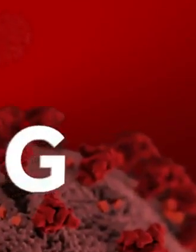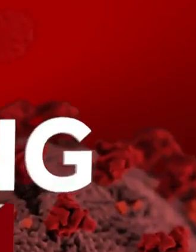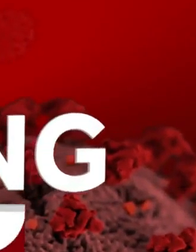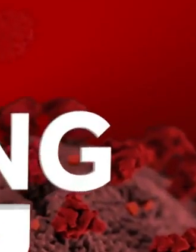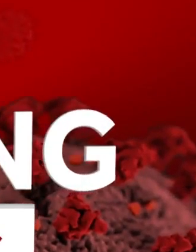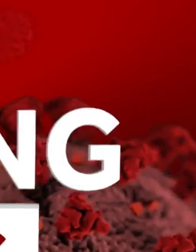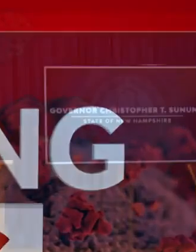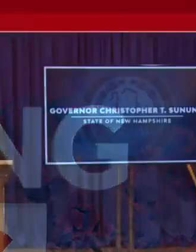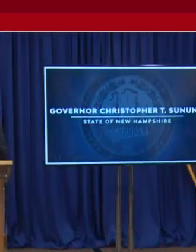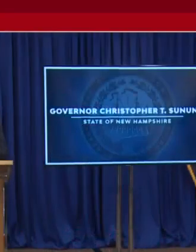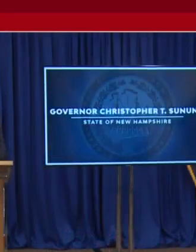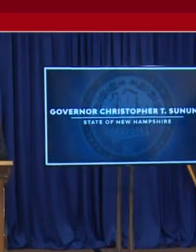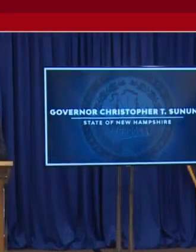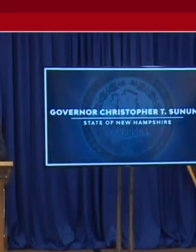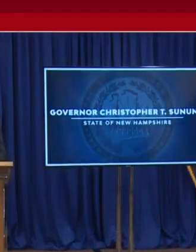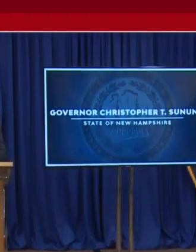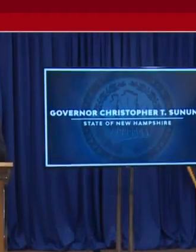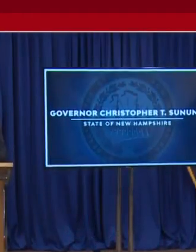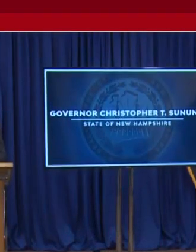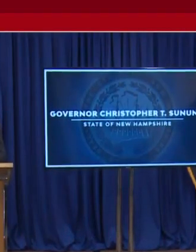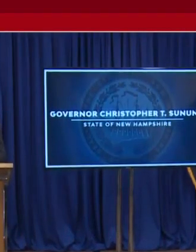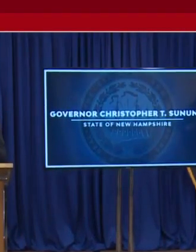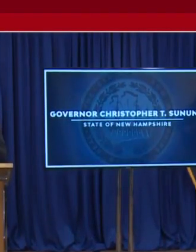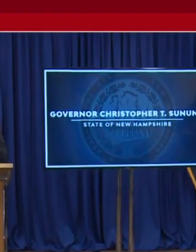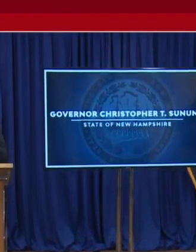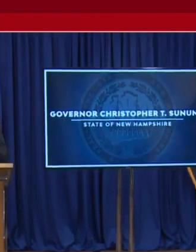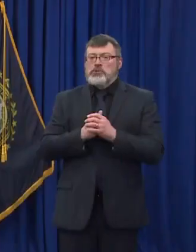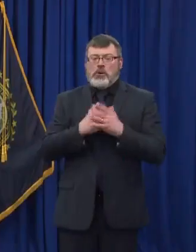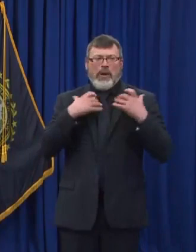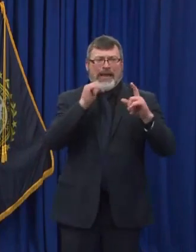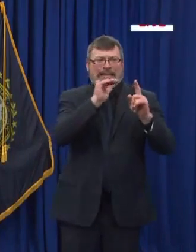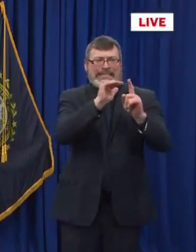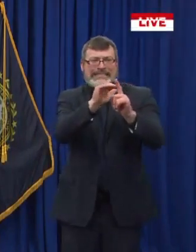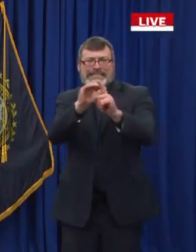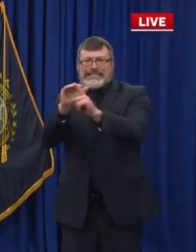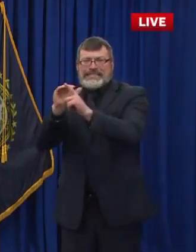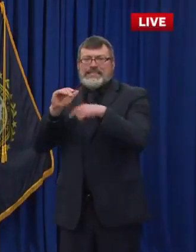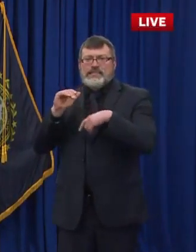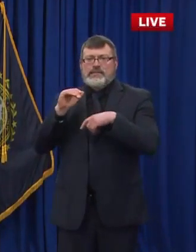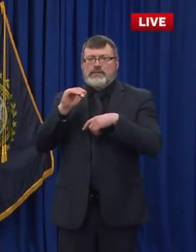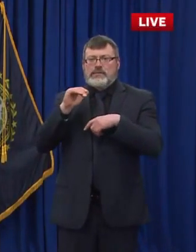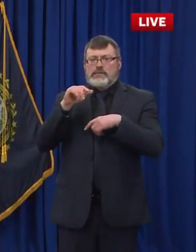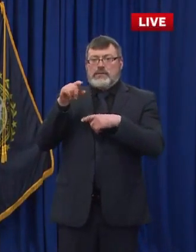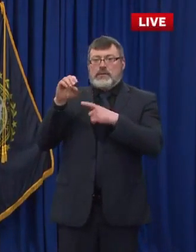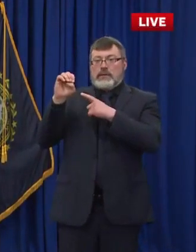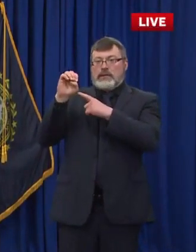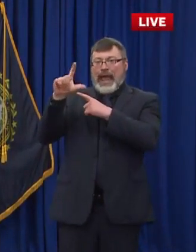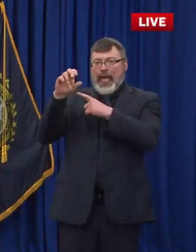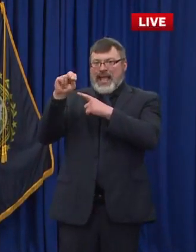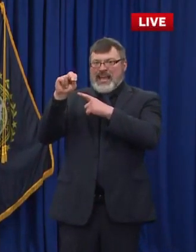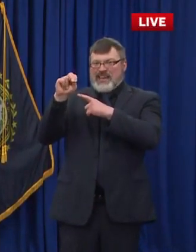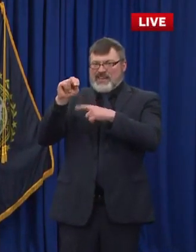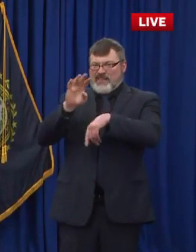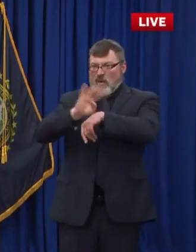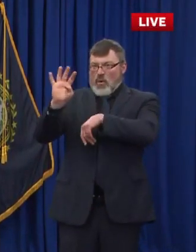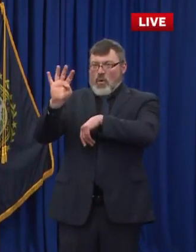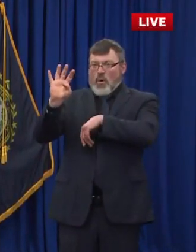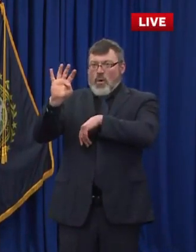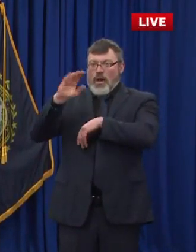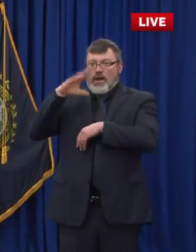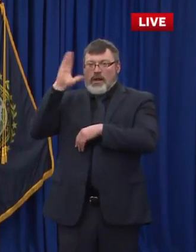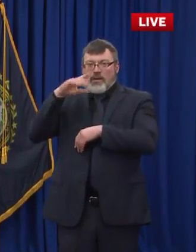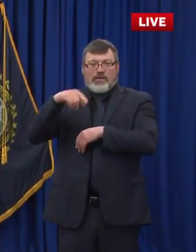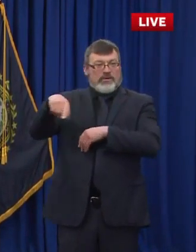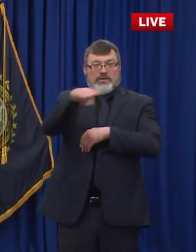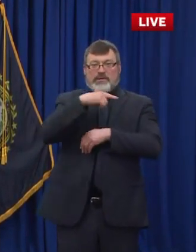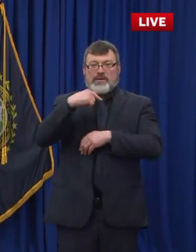Good afternoon. I'm Mike Chair. We are on the air with breaking news. Governor Sununu updating the state's coronavirus response. Elliot Perry is going to be on there. So we